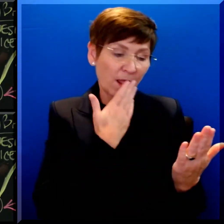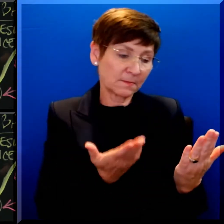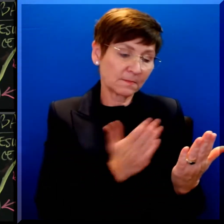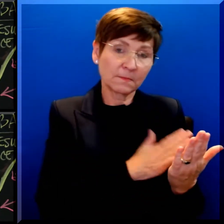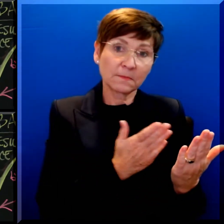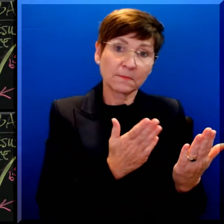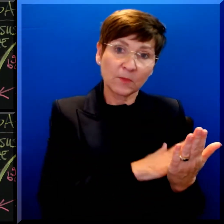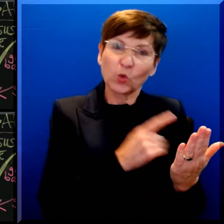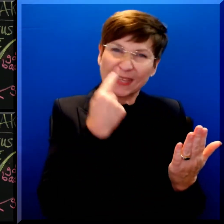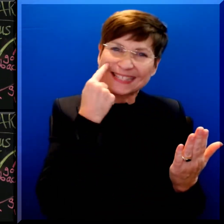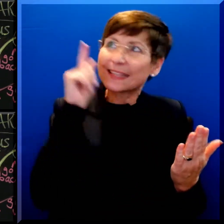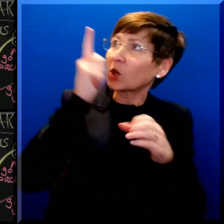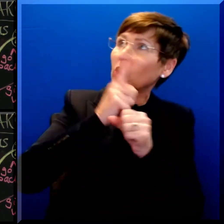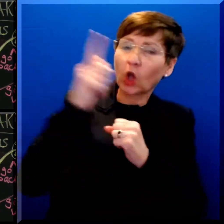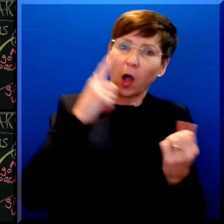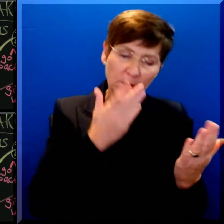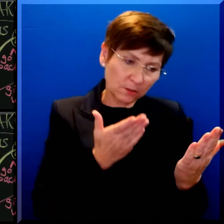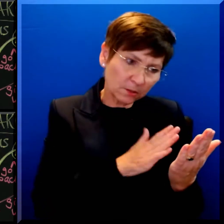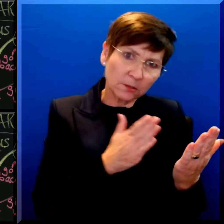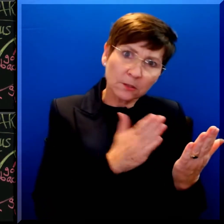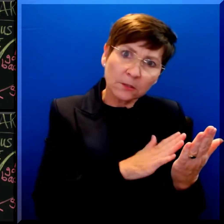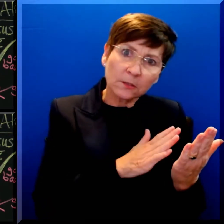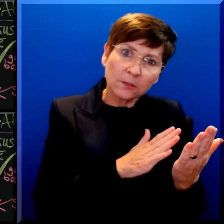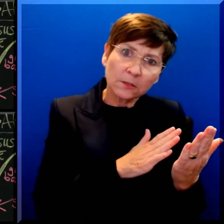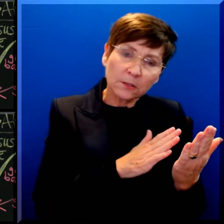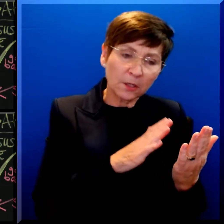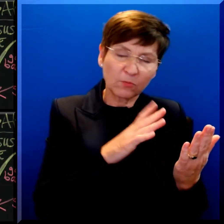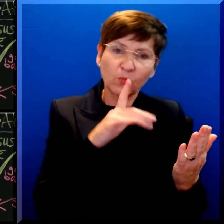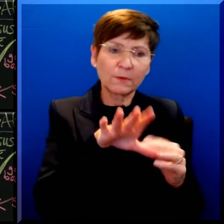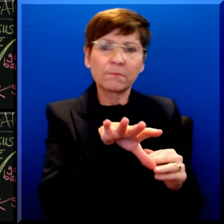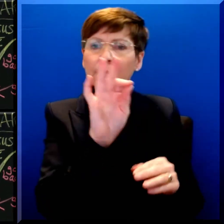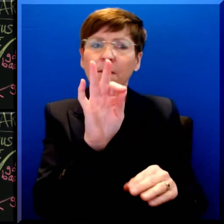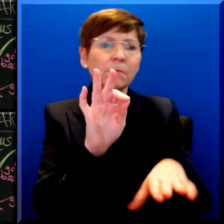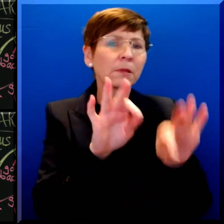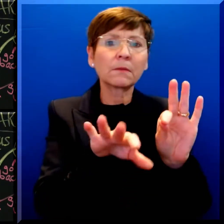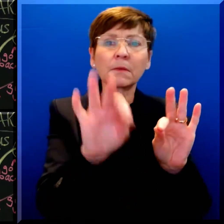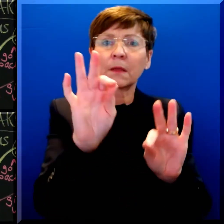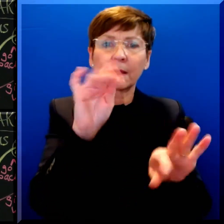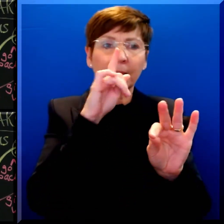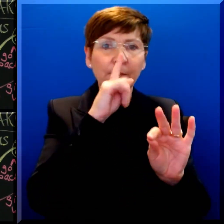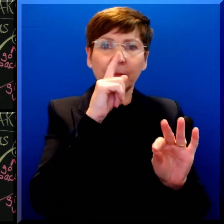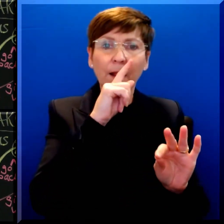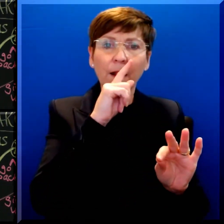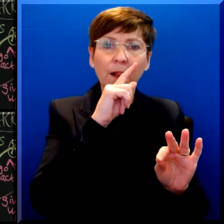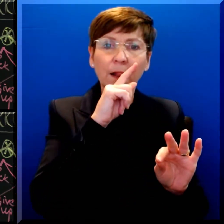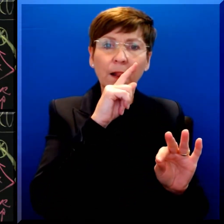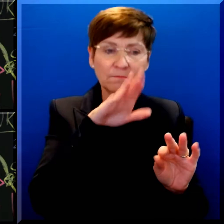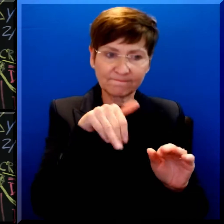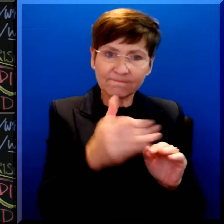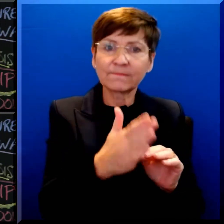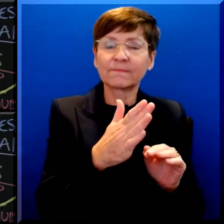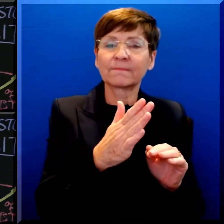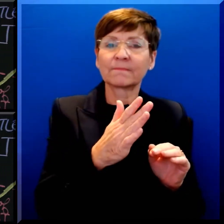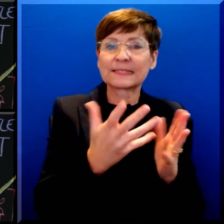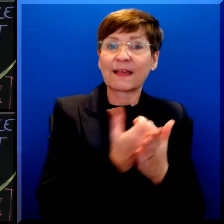are handpicked by God. And he promises them a key role in his larger story of salvation. But first, they